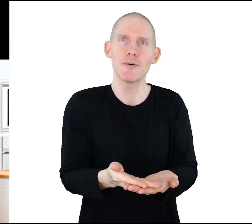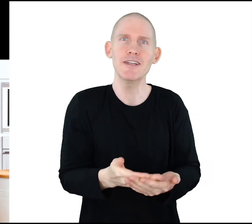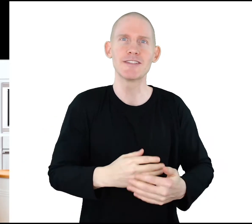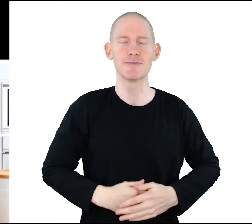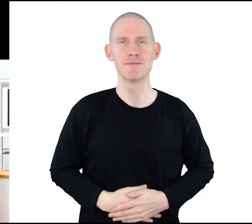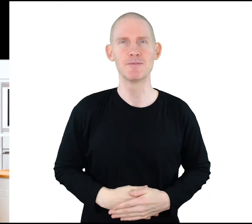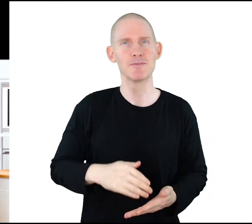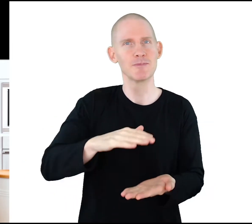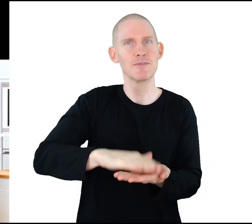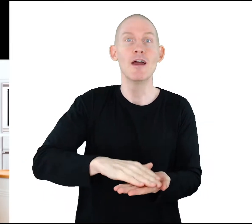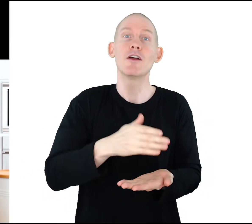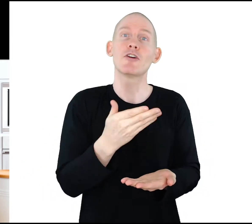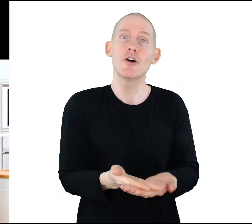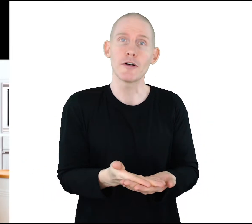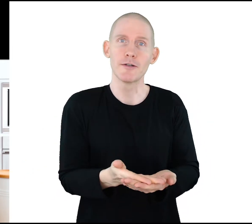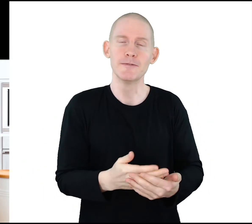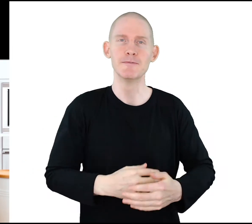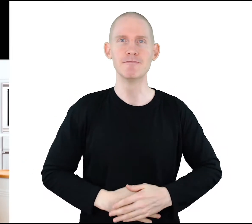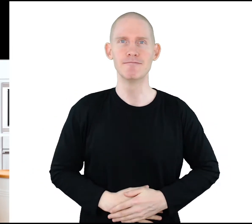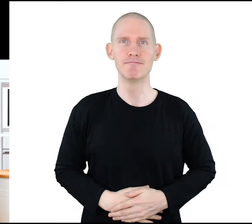twice. Cook.